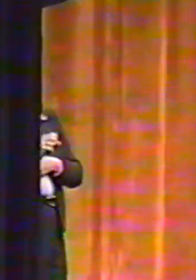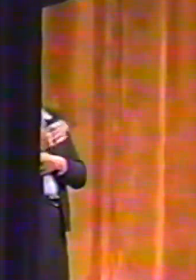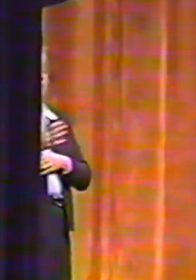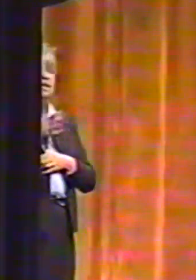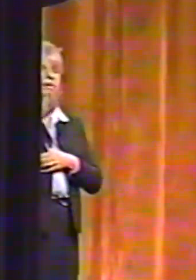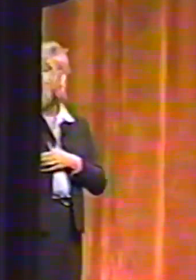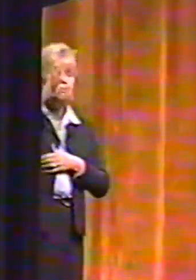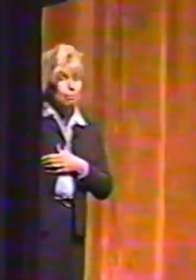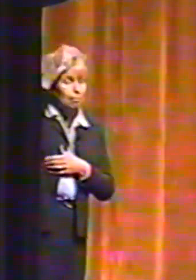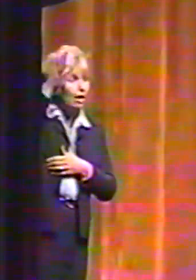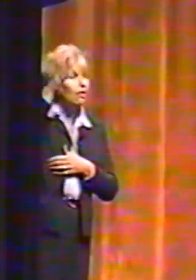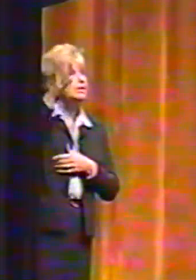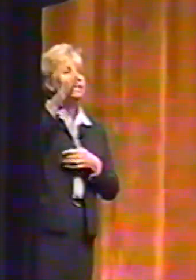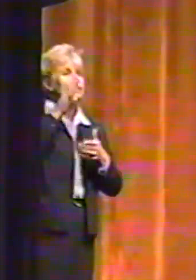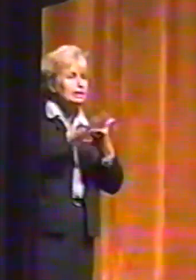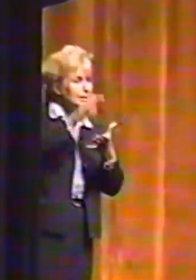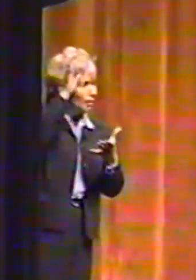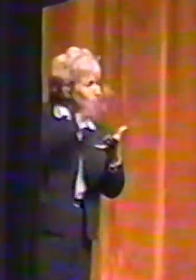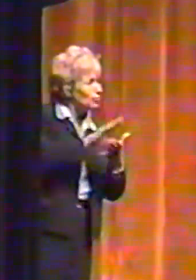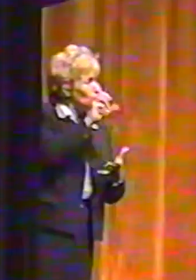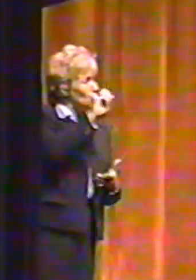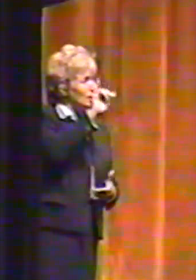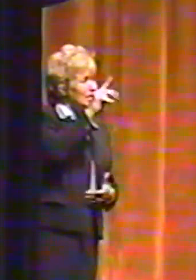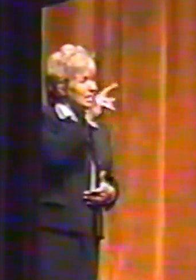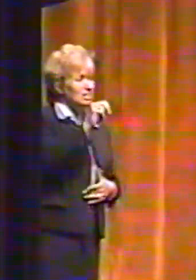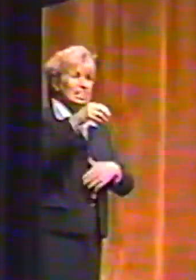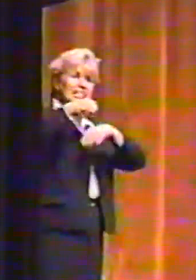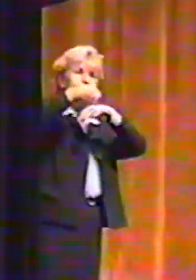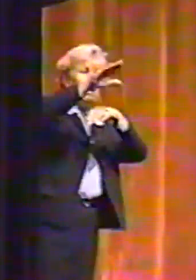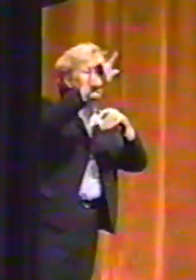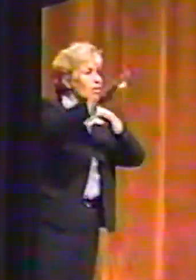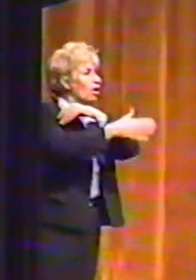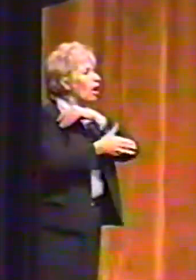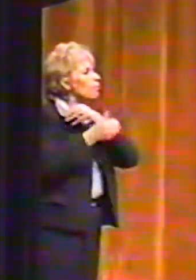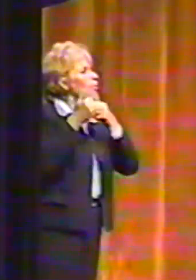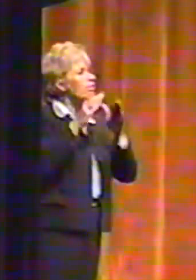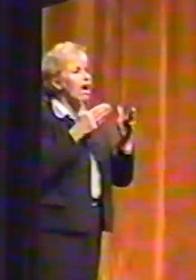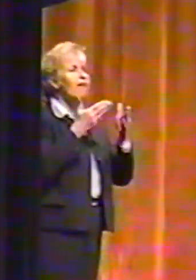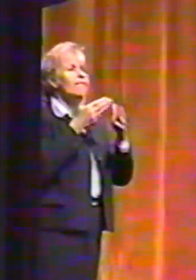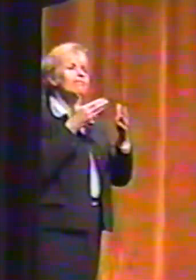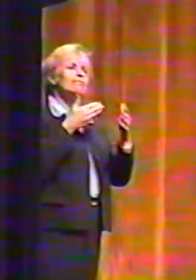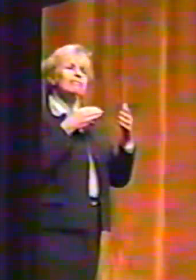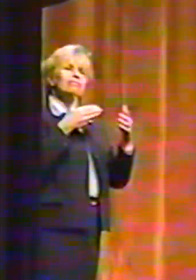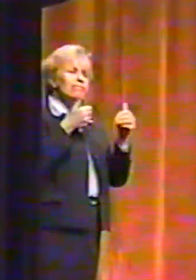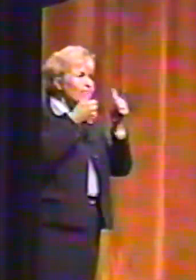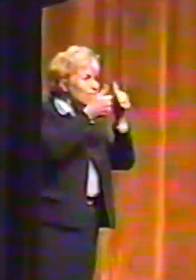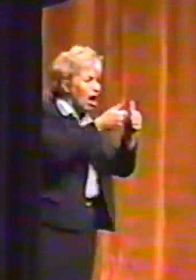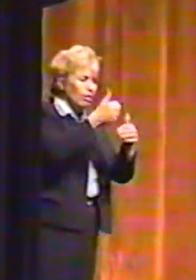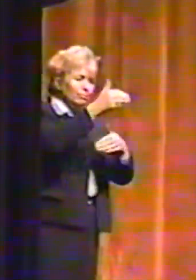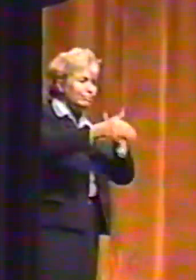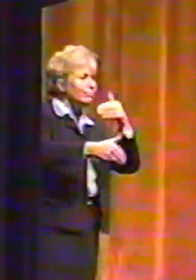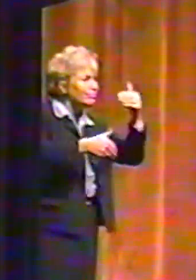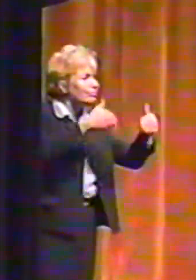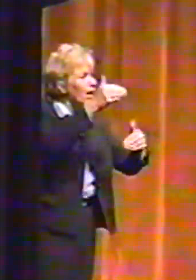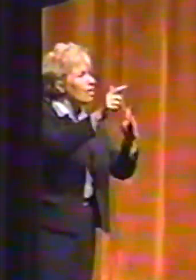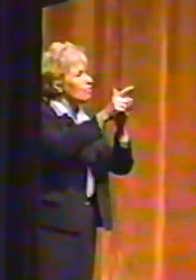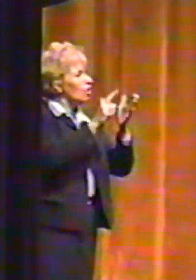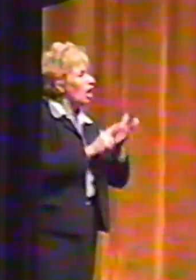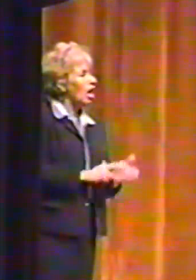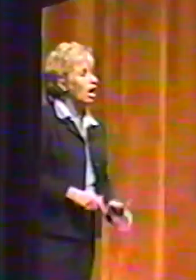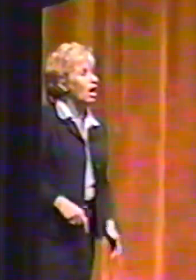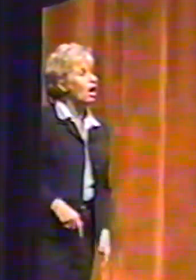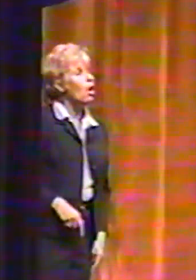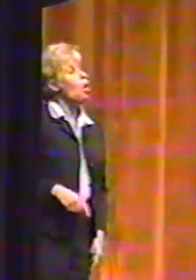citizens who are deported or imprisoned without due process of law. They are asylum seekers who are greeted not with the promise of